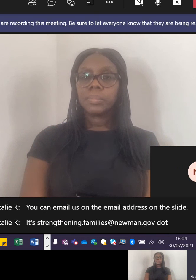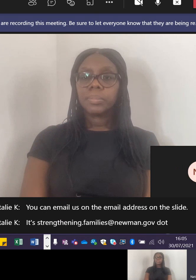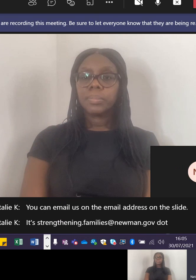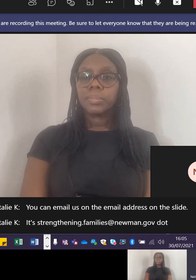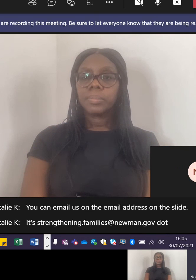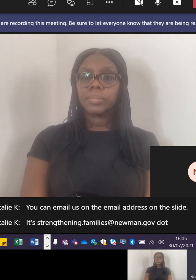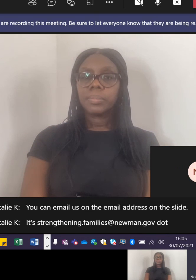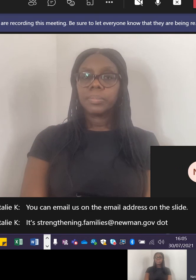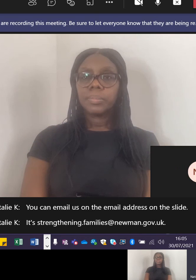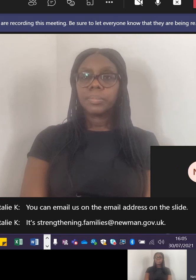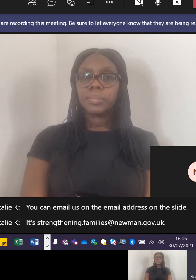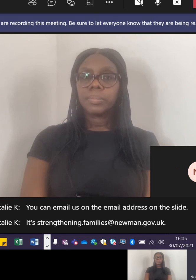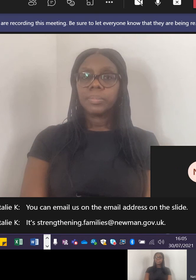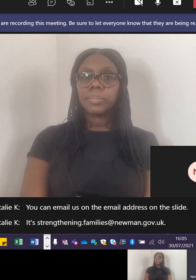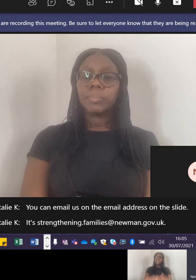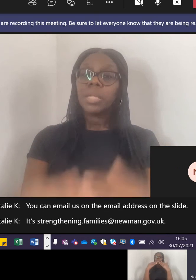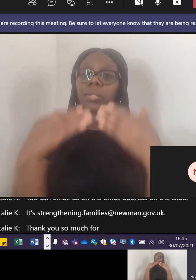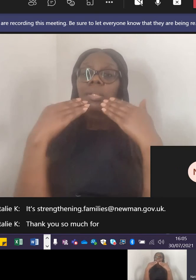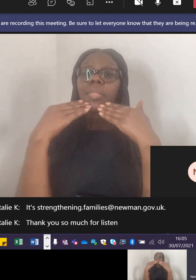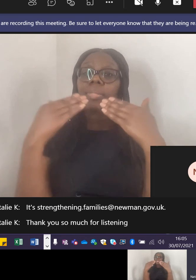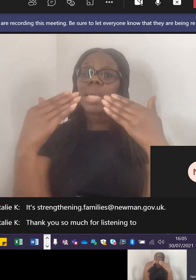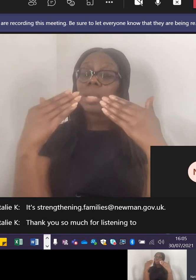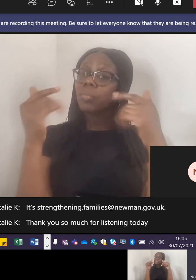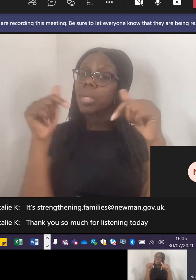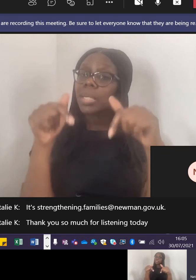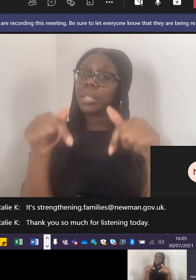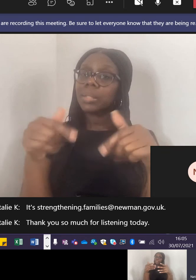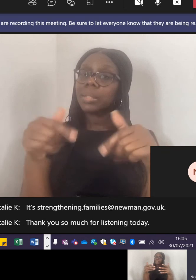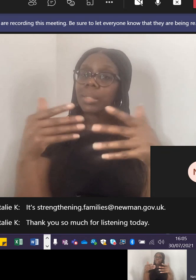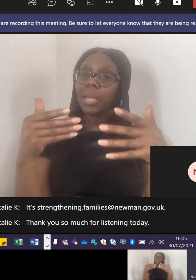strengthening.families@newham.gov.uk. Thank you so much for listening today,